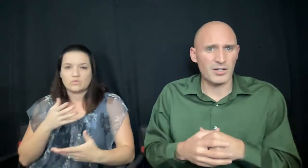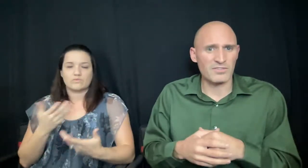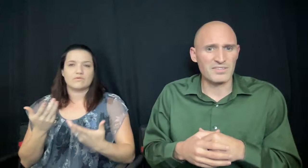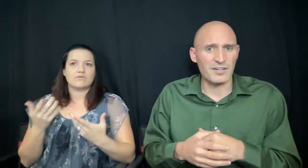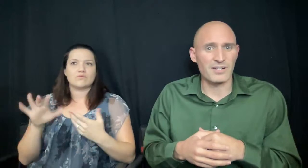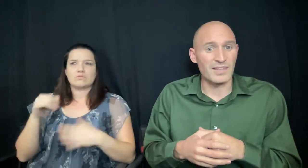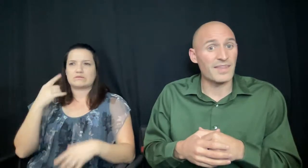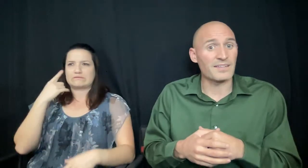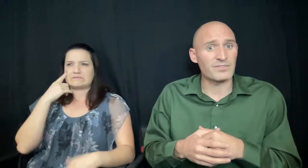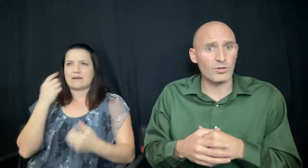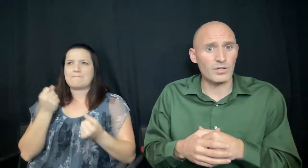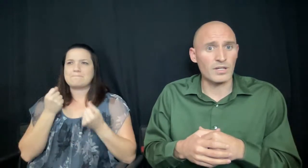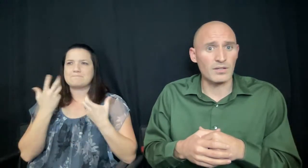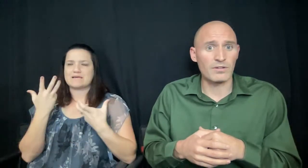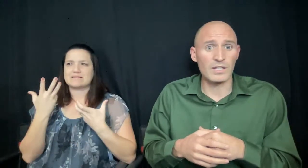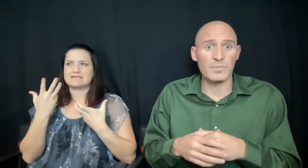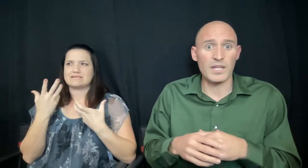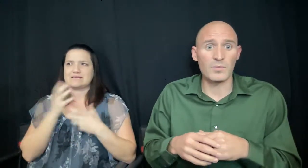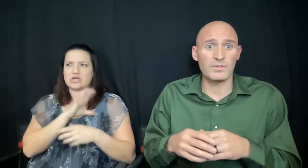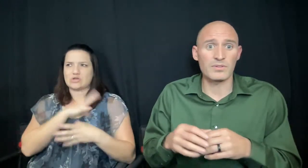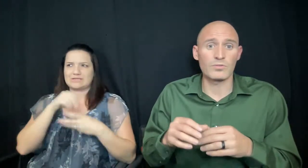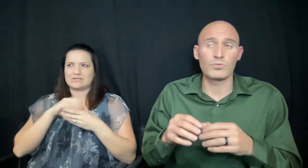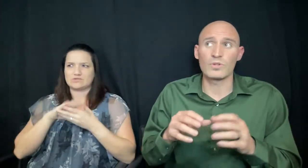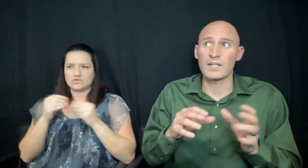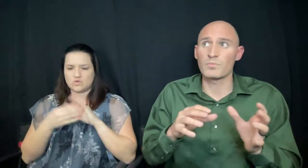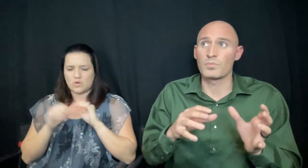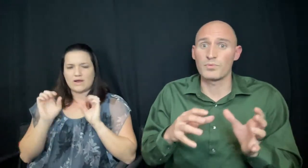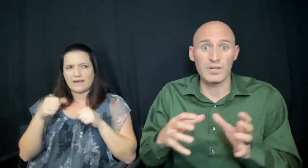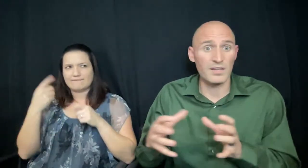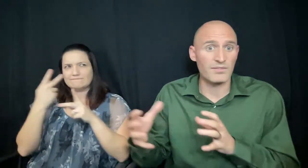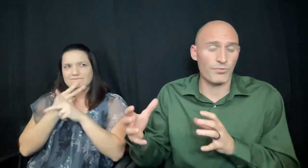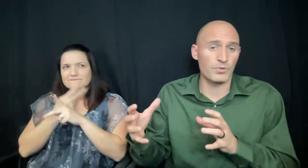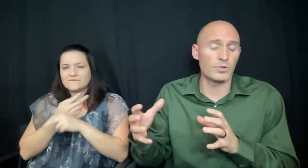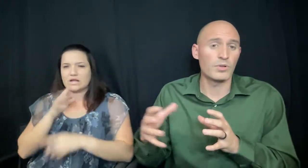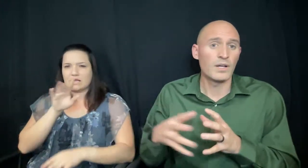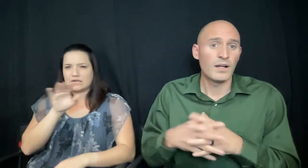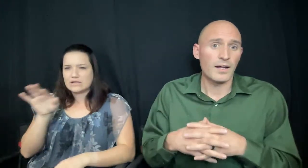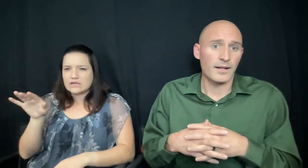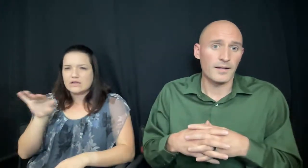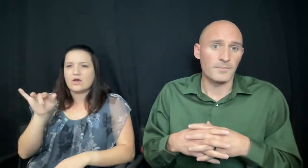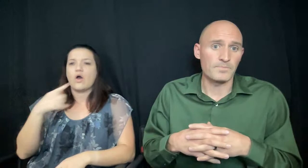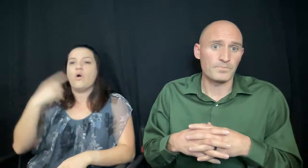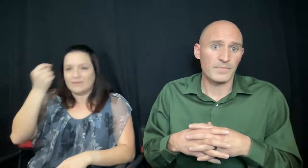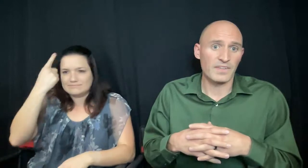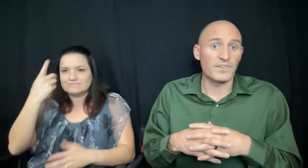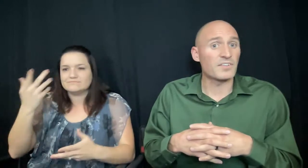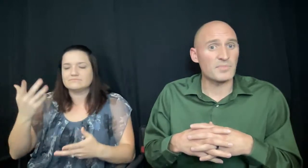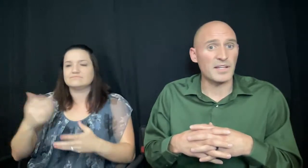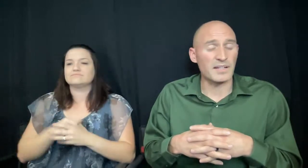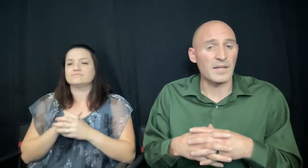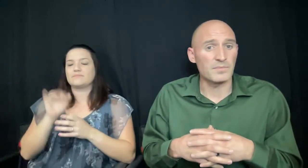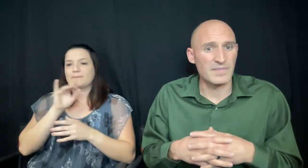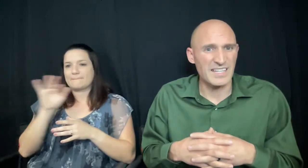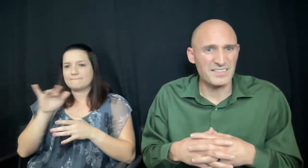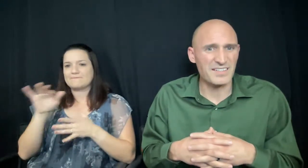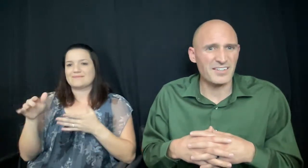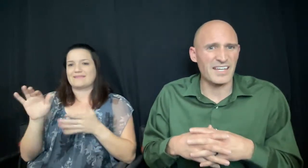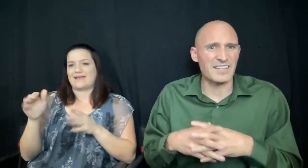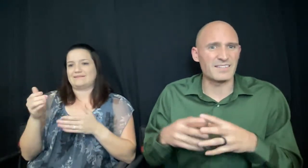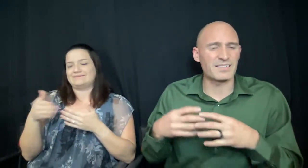characters that are in that story, you're going to be able to kind of breeze through the fingerspelling a lot easier, and